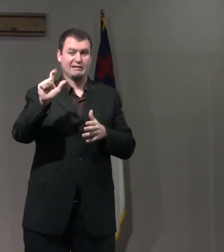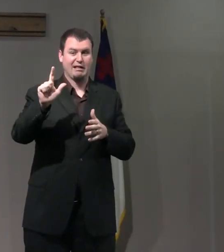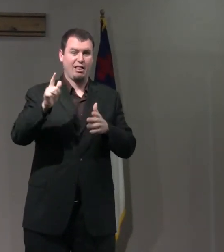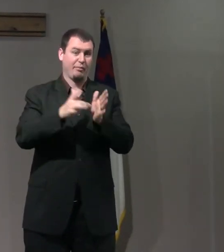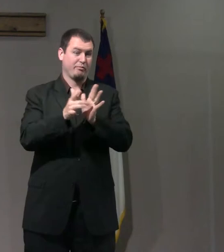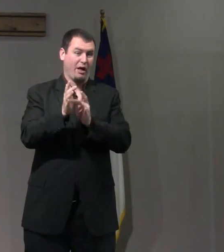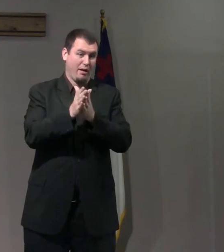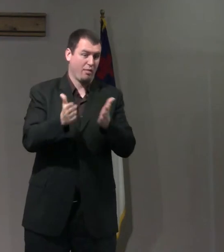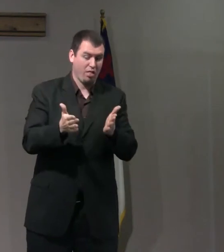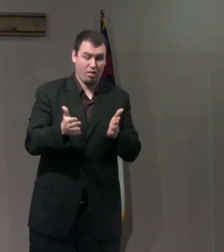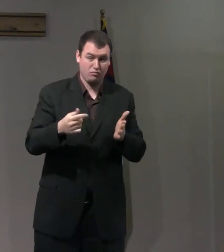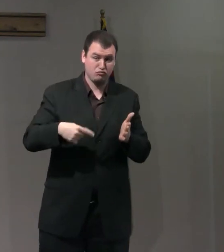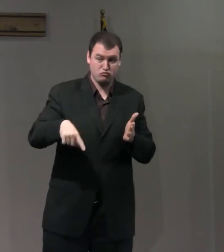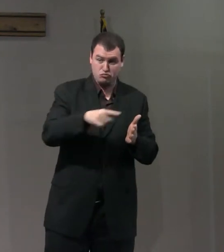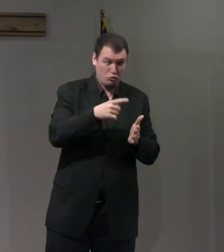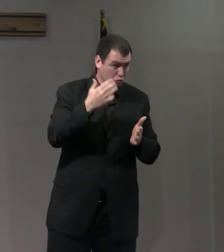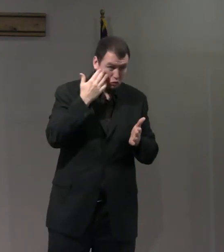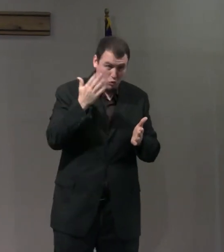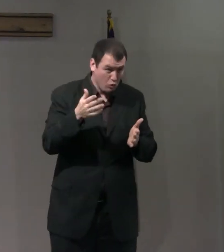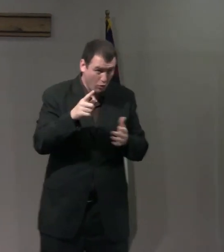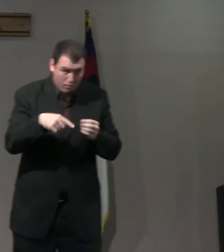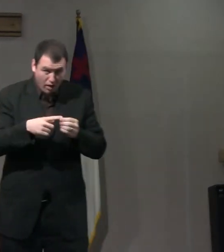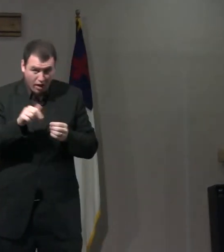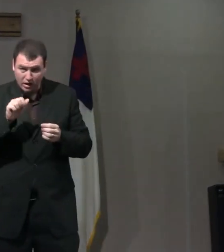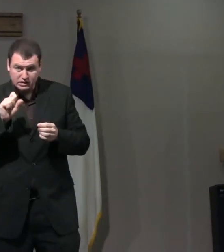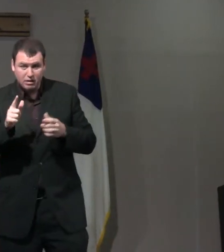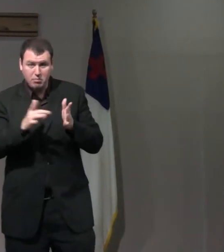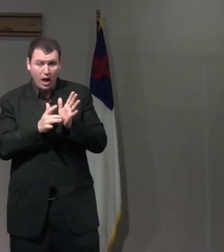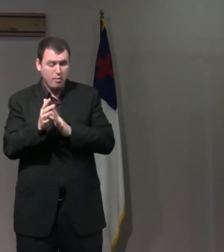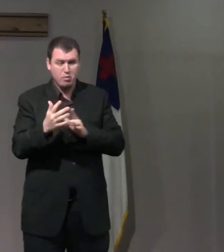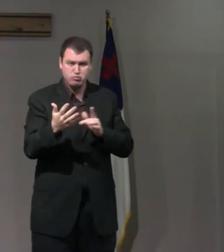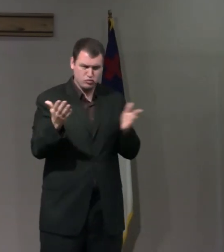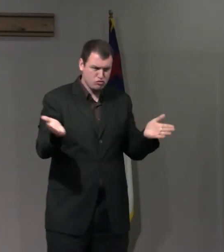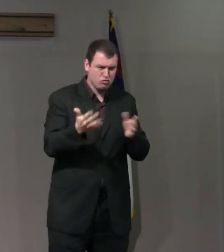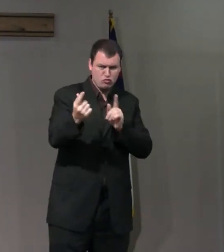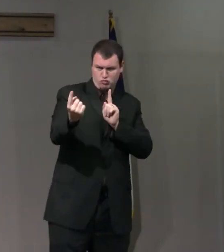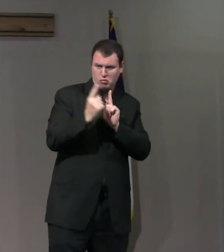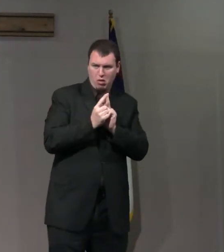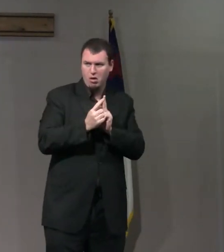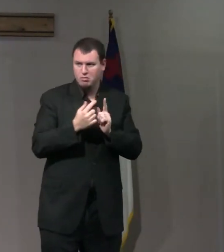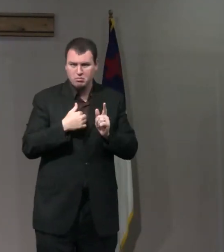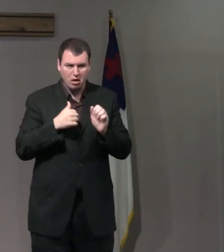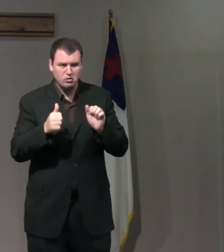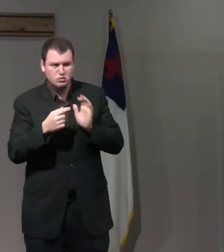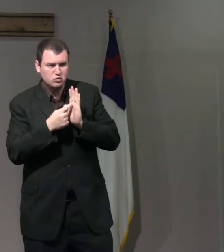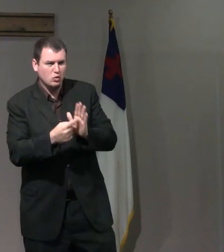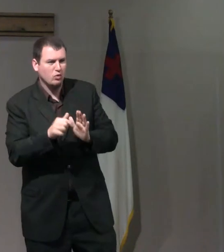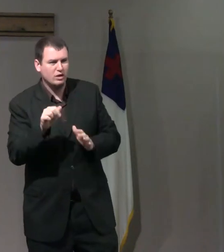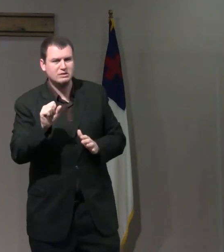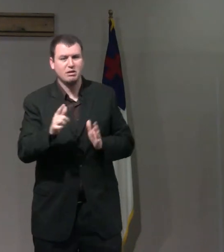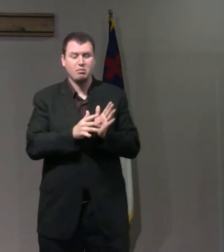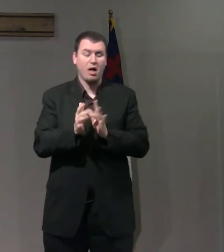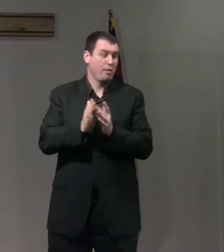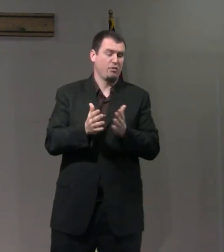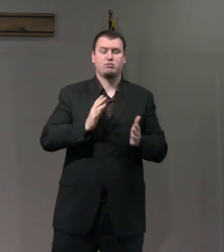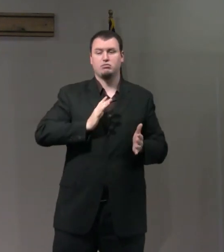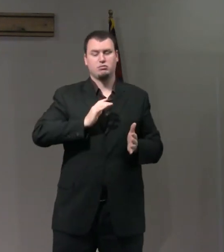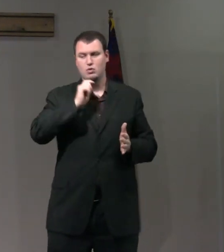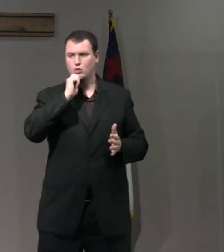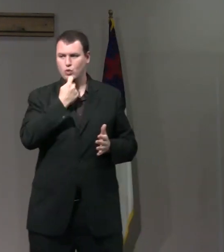what's called the ASL Bible. If you don't know about the ASL Bible, I encourage you to